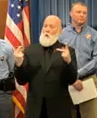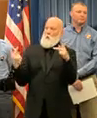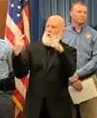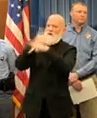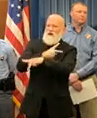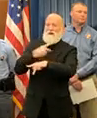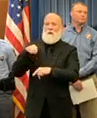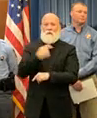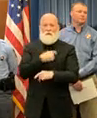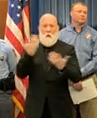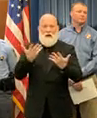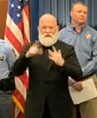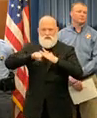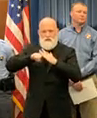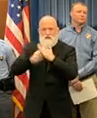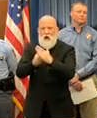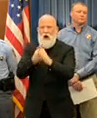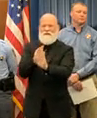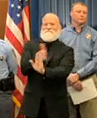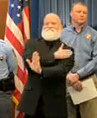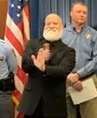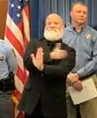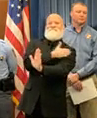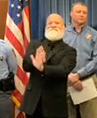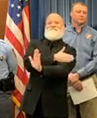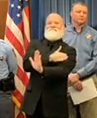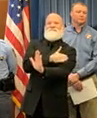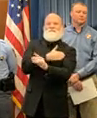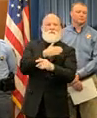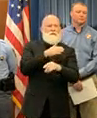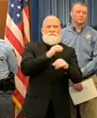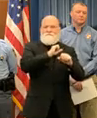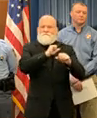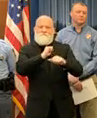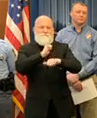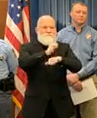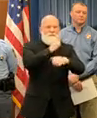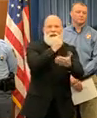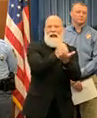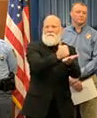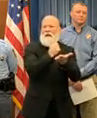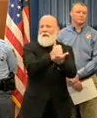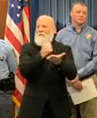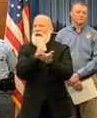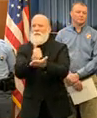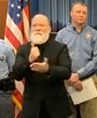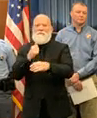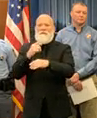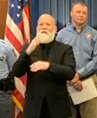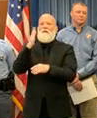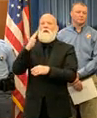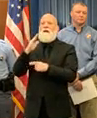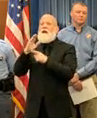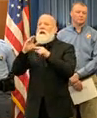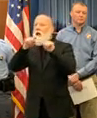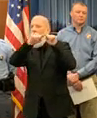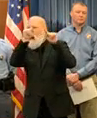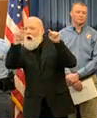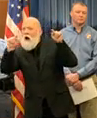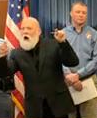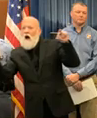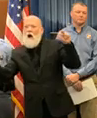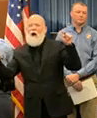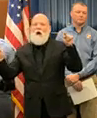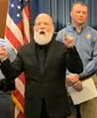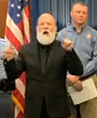this morning, treating interstates and state routes from Columbus over to Jackson, and then all the way over toward Augusta,